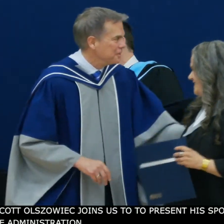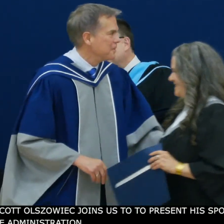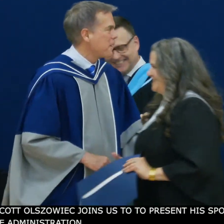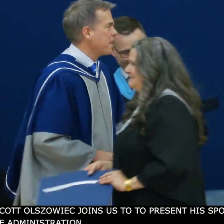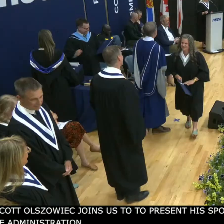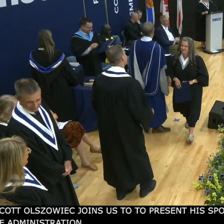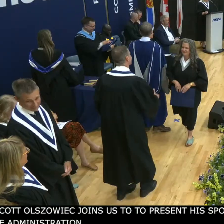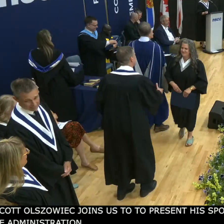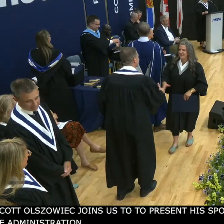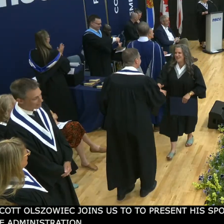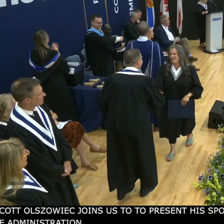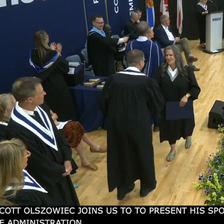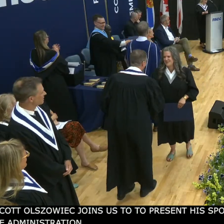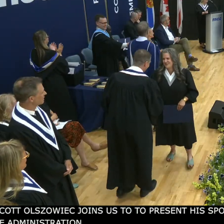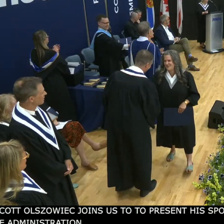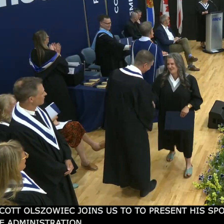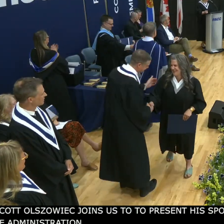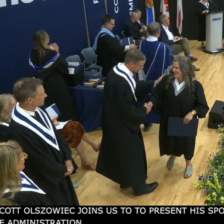Leah Usher.